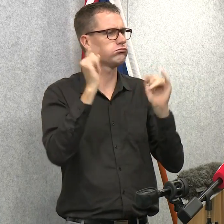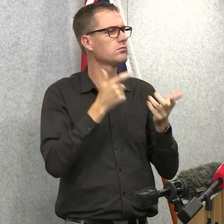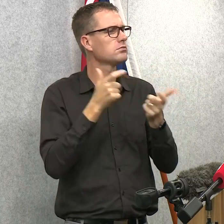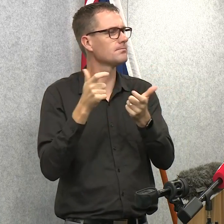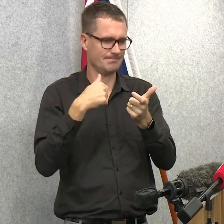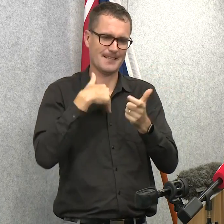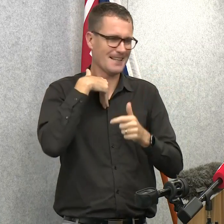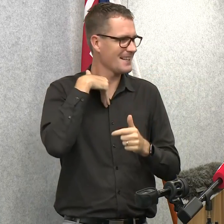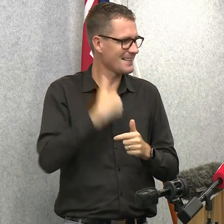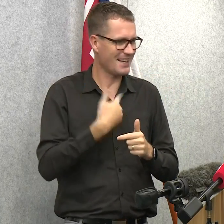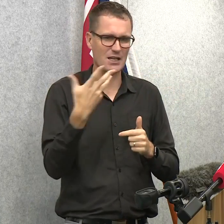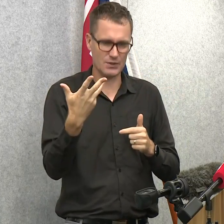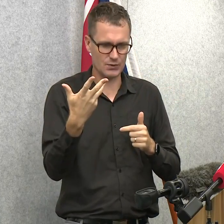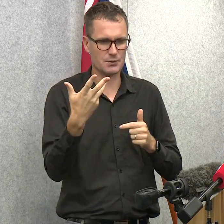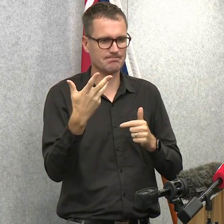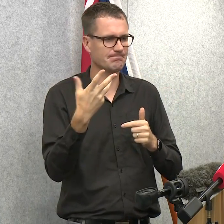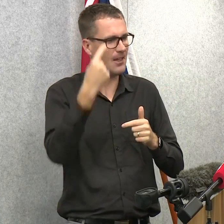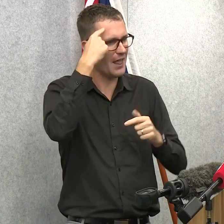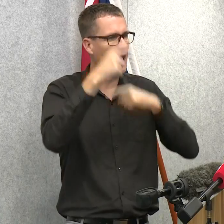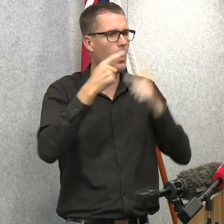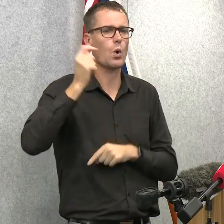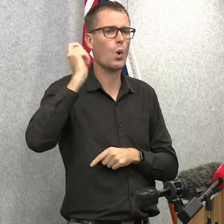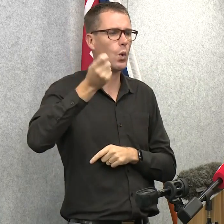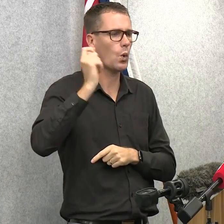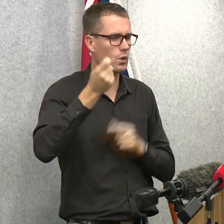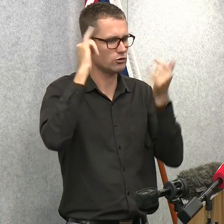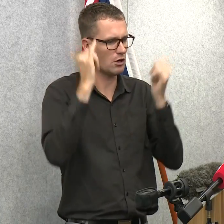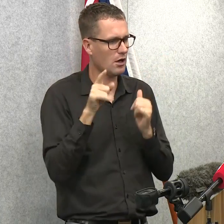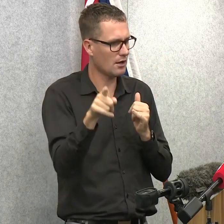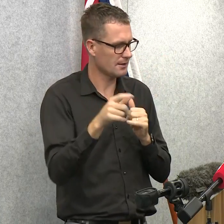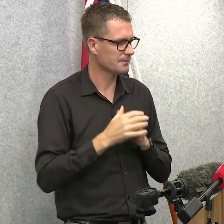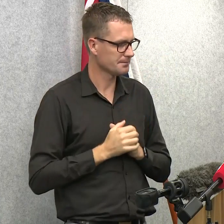And part of the process I'm talking about is not just